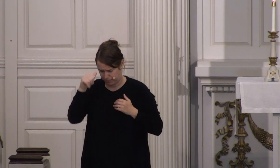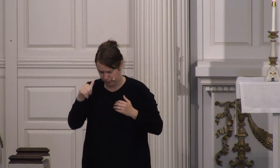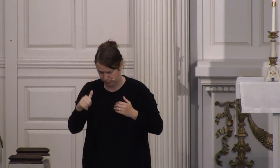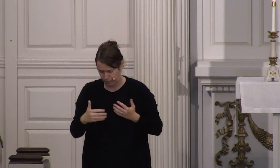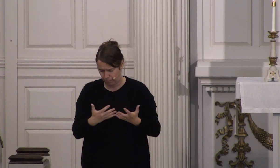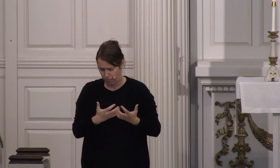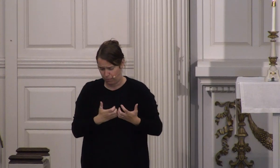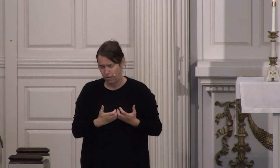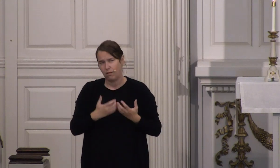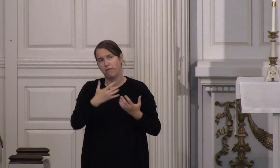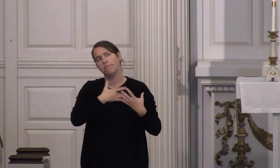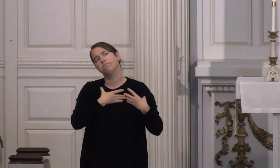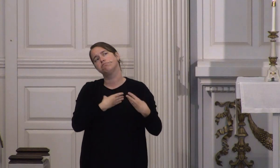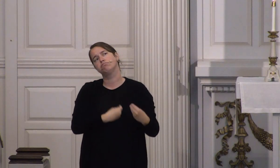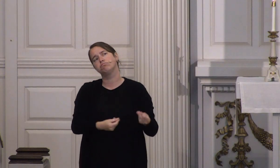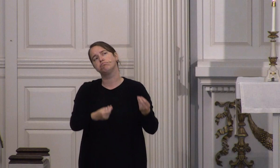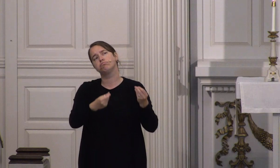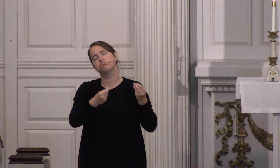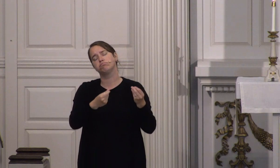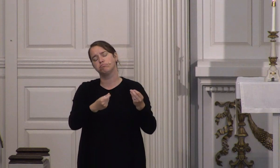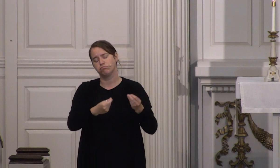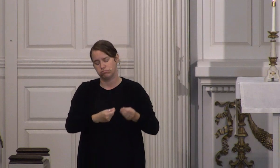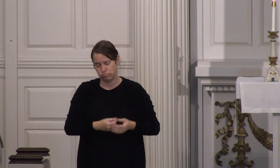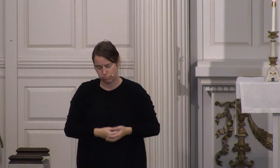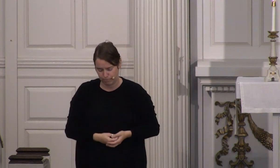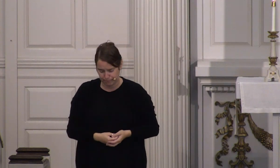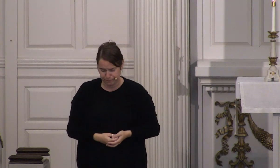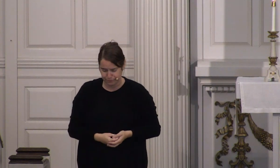guilt away, bend the